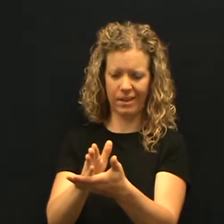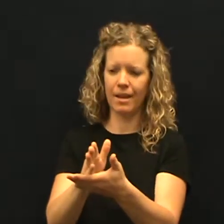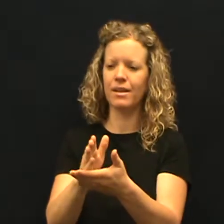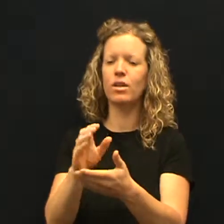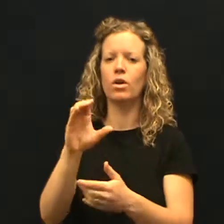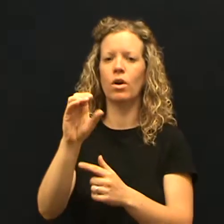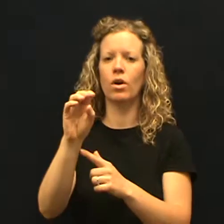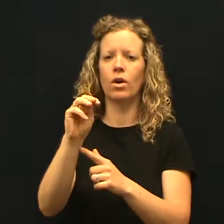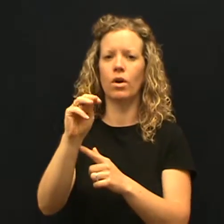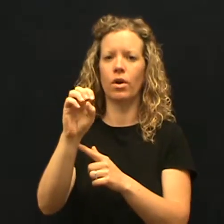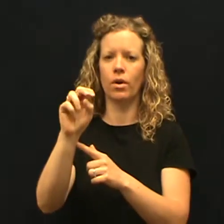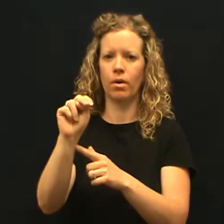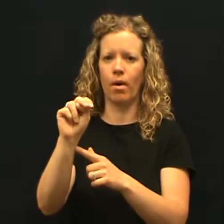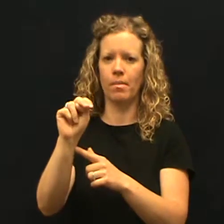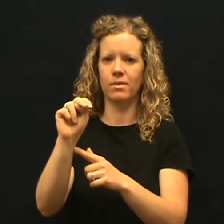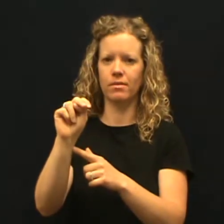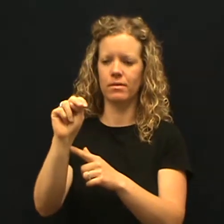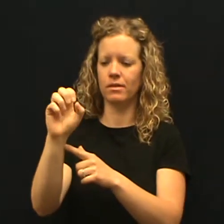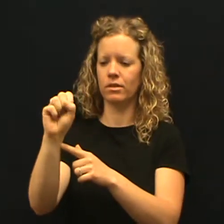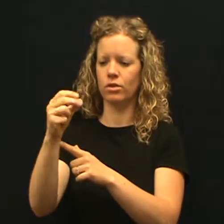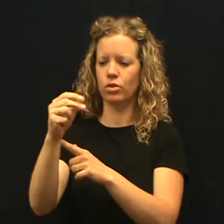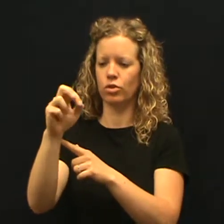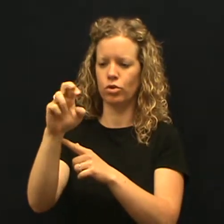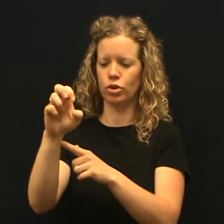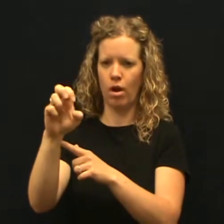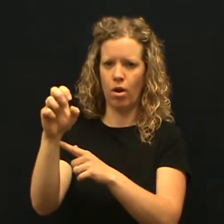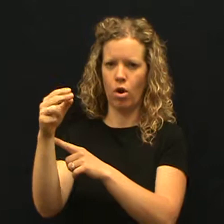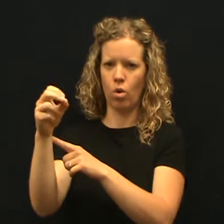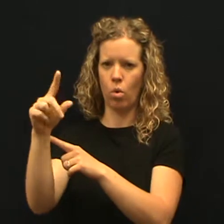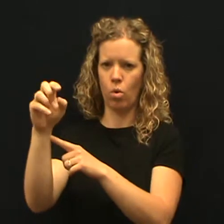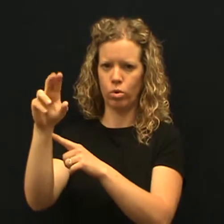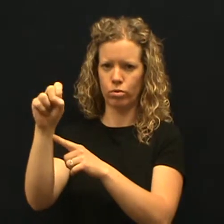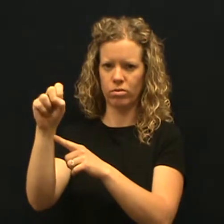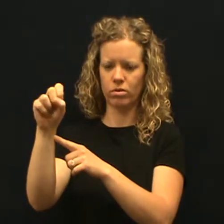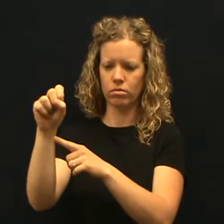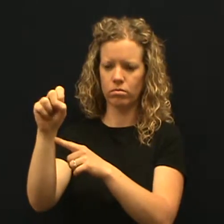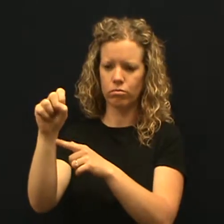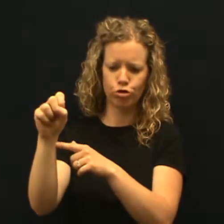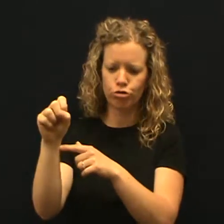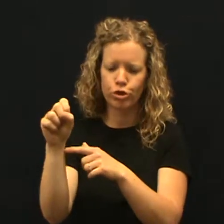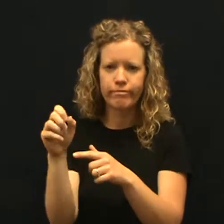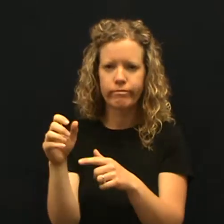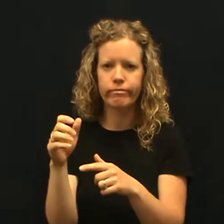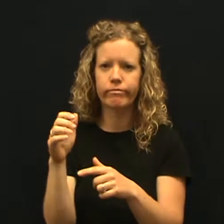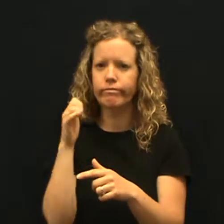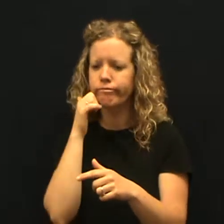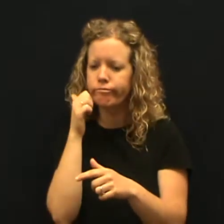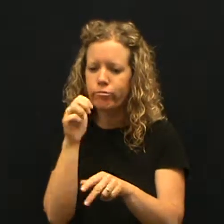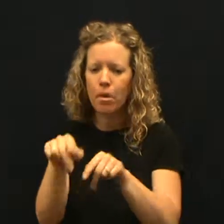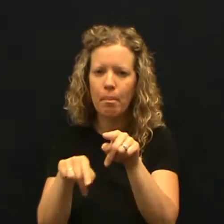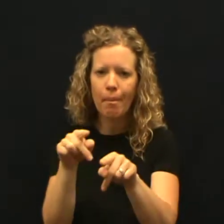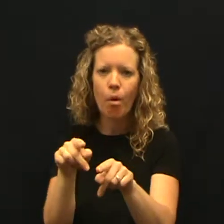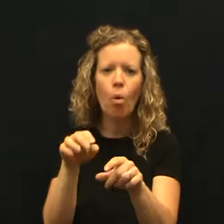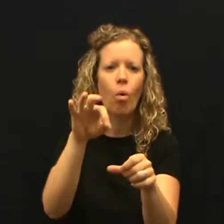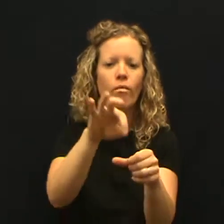can vote on who's going to be on the board of directors and other major policy type issues for a